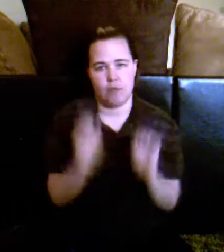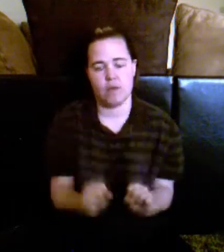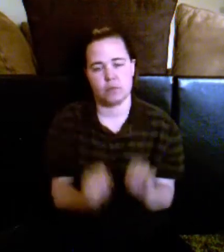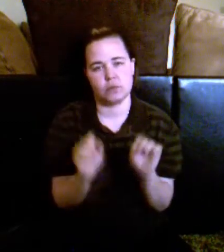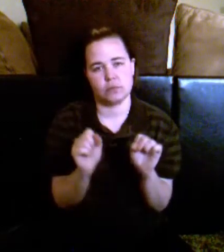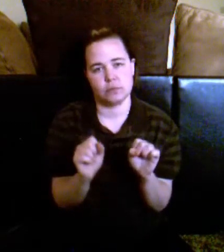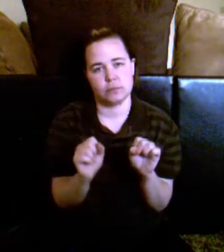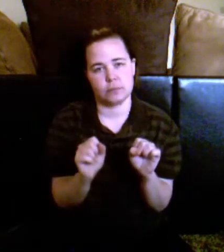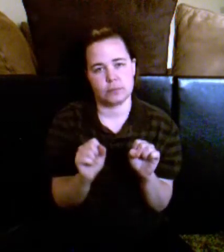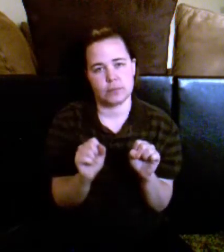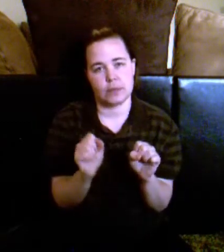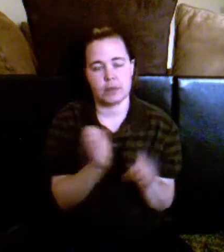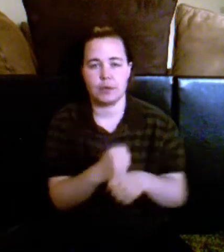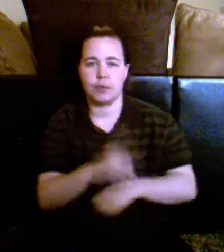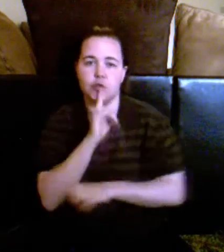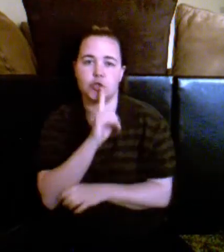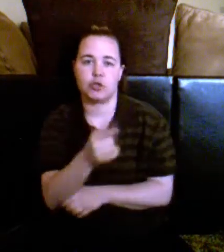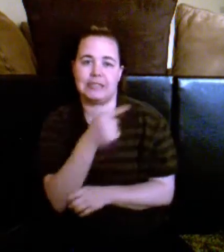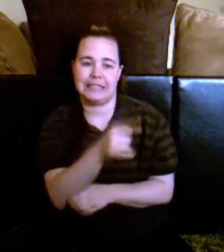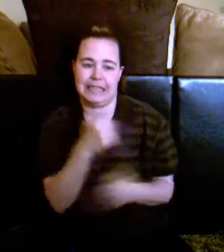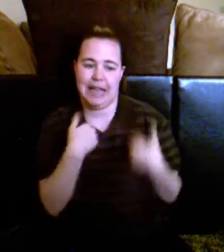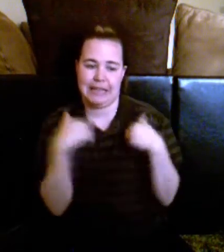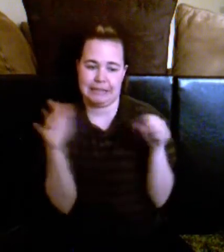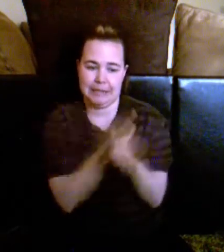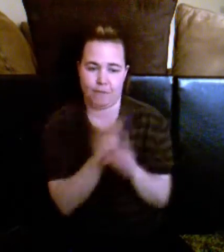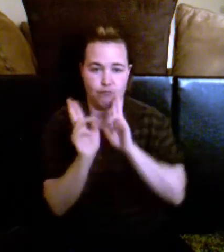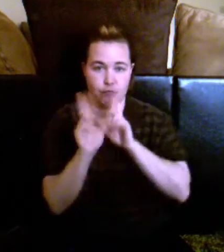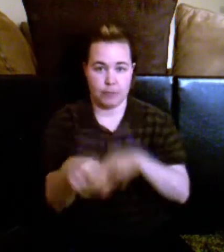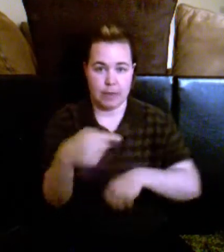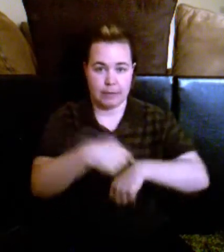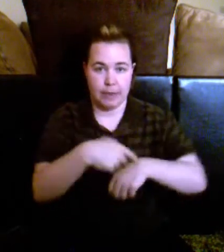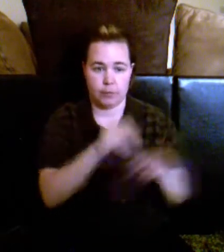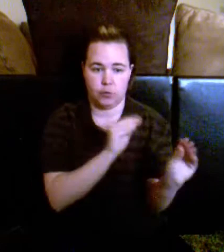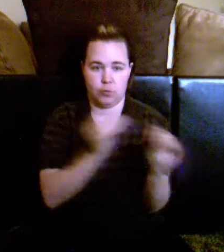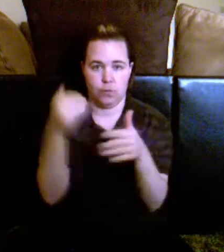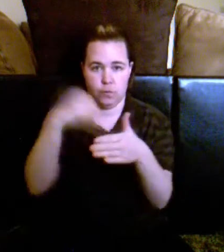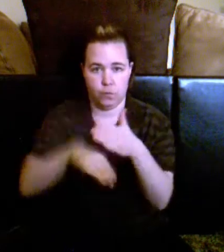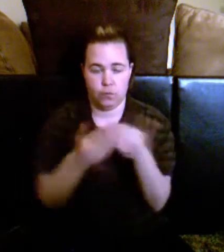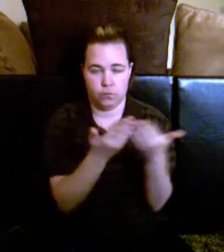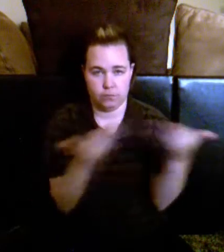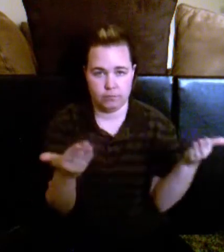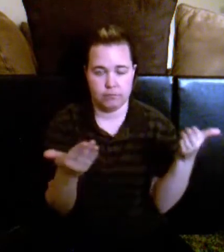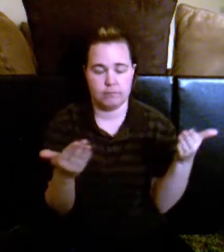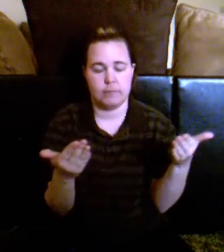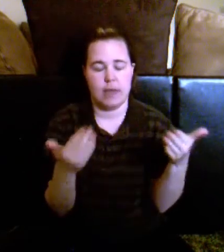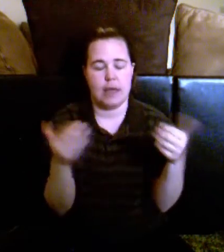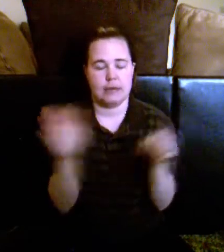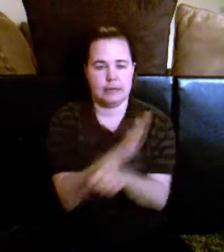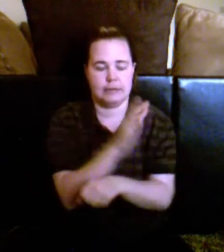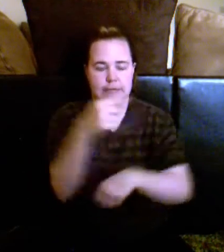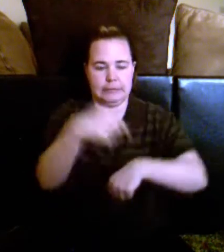I need to make sure that he has enough response time to maneuver through the device and enough time to put it into a sentence.